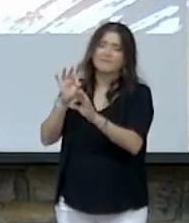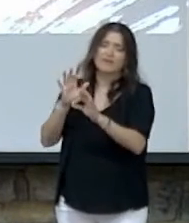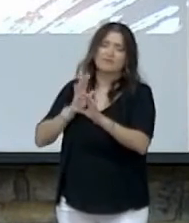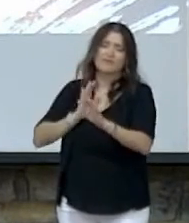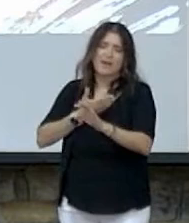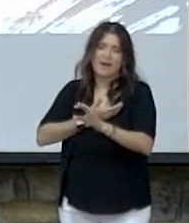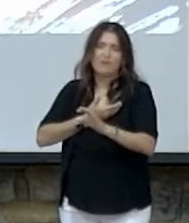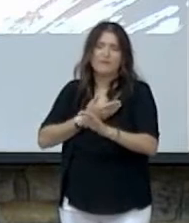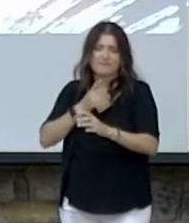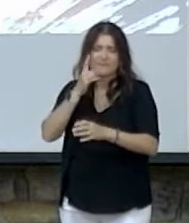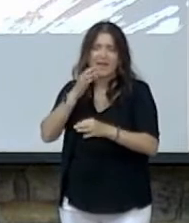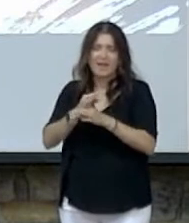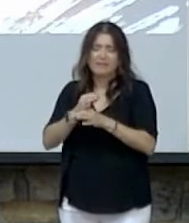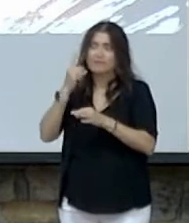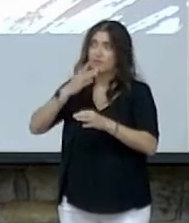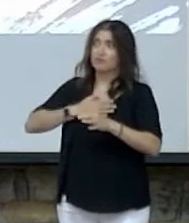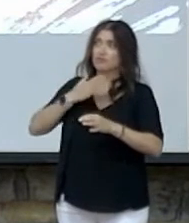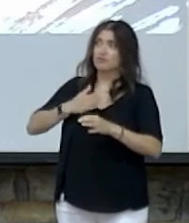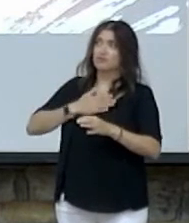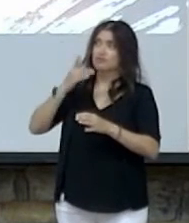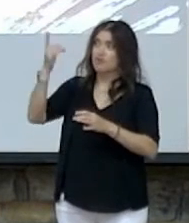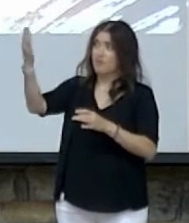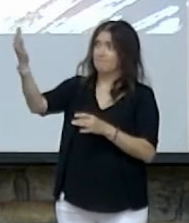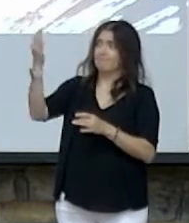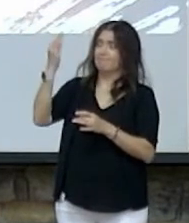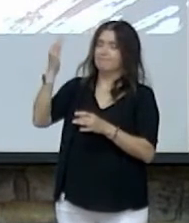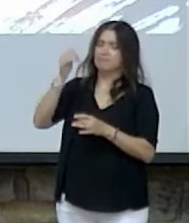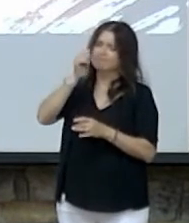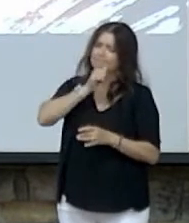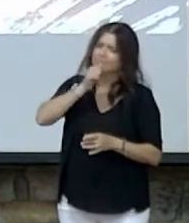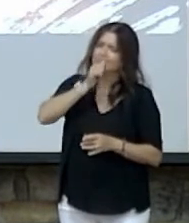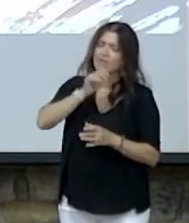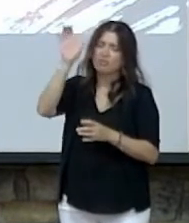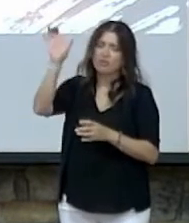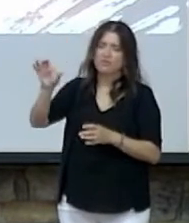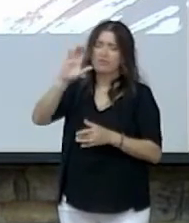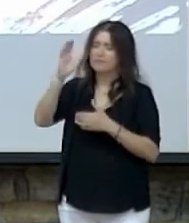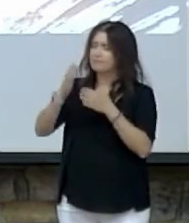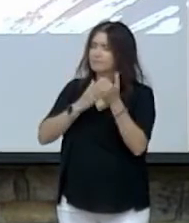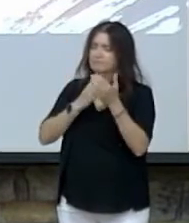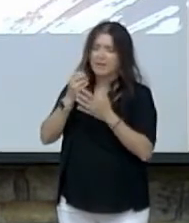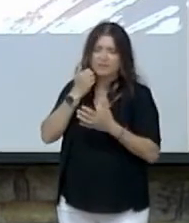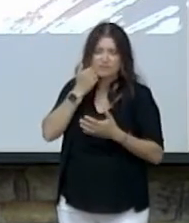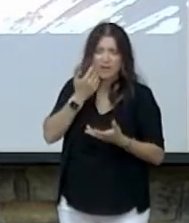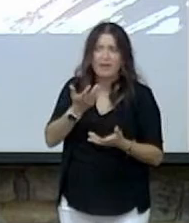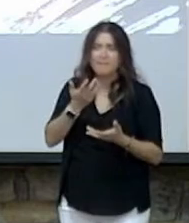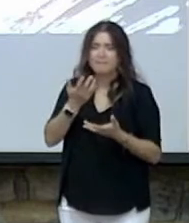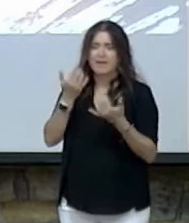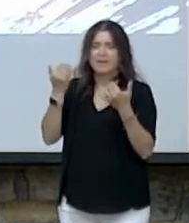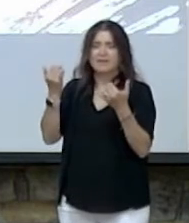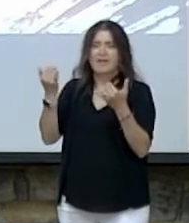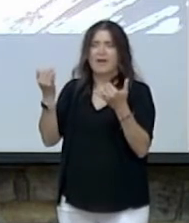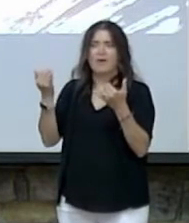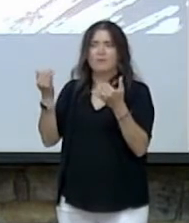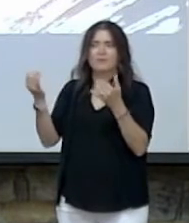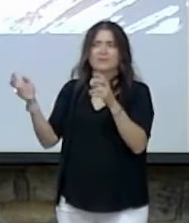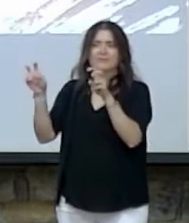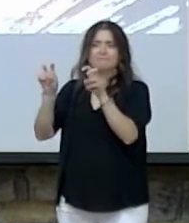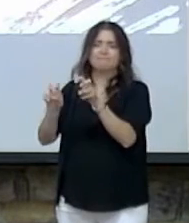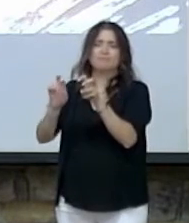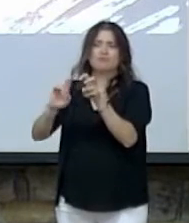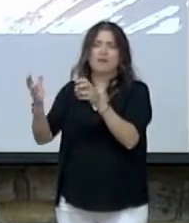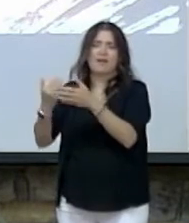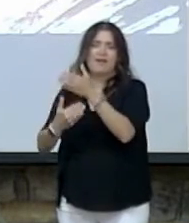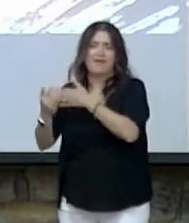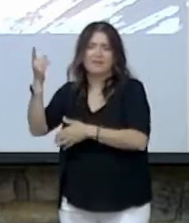for the joy that was set before him endured the cross, despising the shame, and is seated at the right hand of the throne of God.